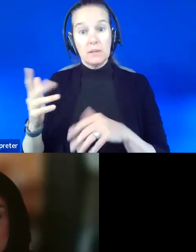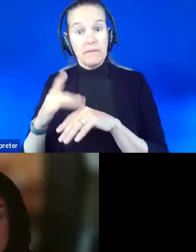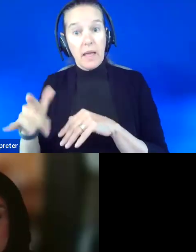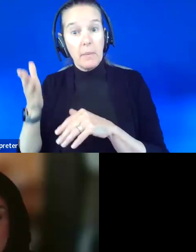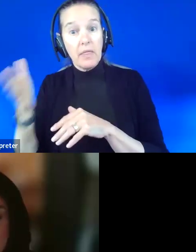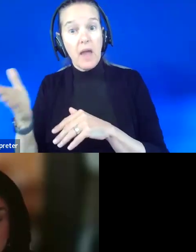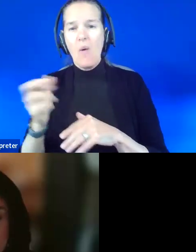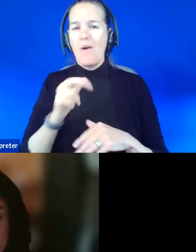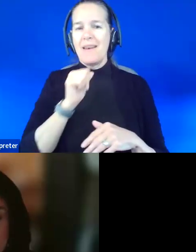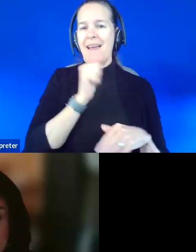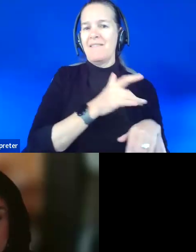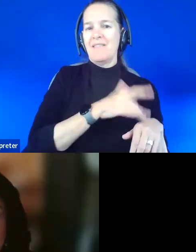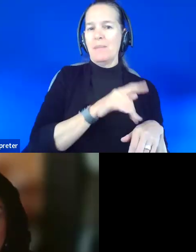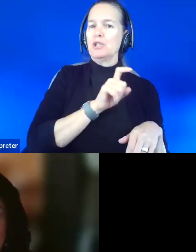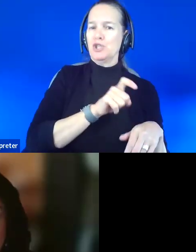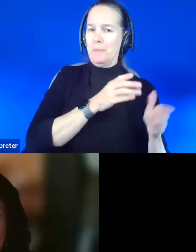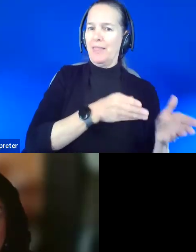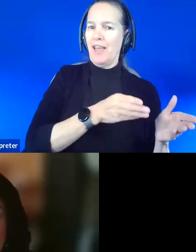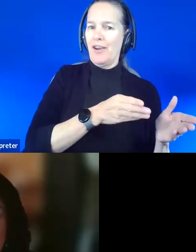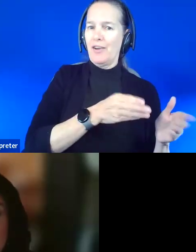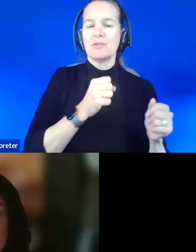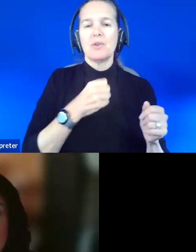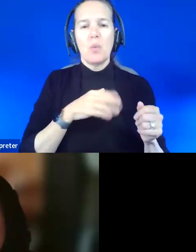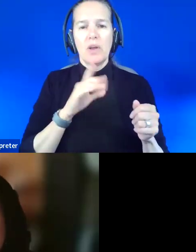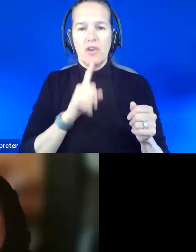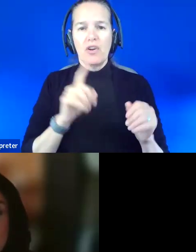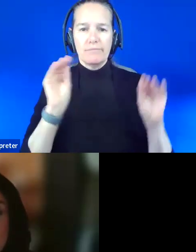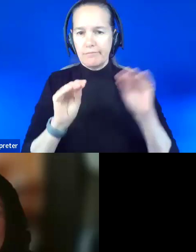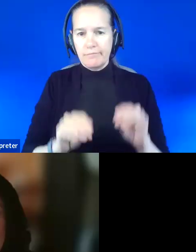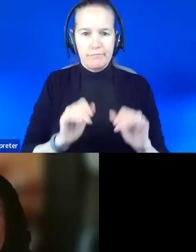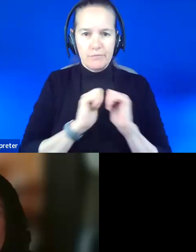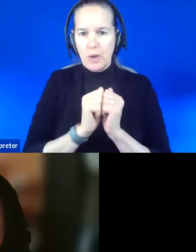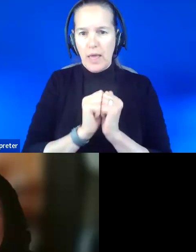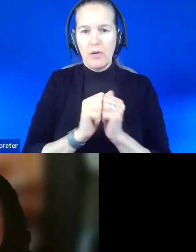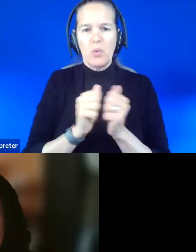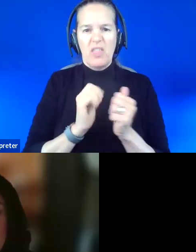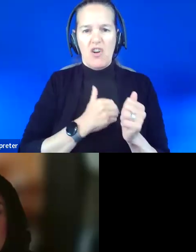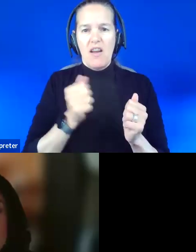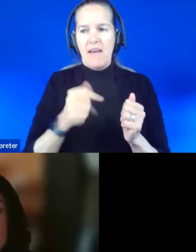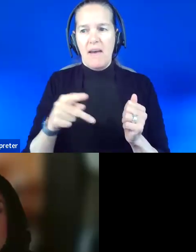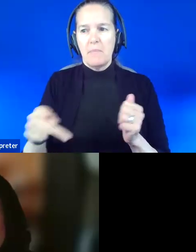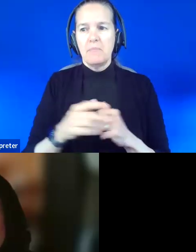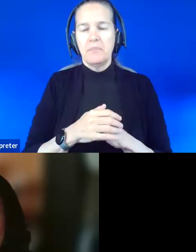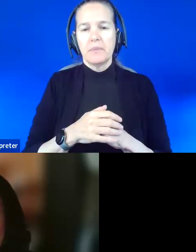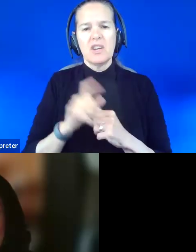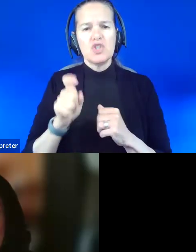or what should be there. So those are all the kind of pieces we're blending together now with our app that should be out